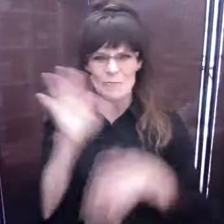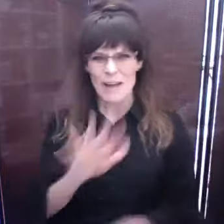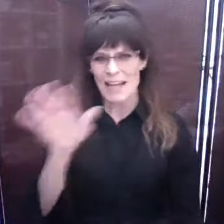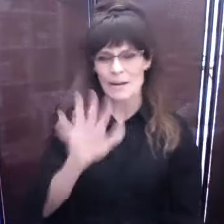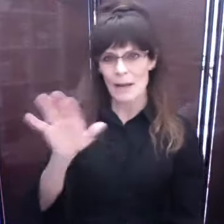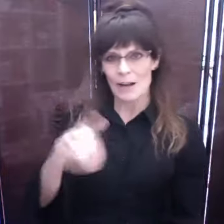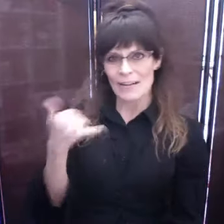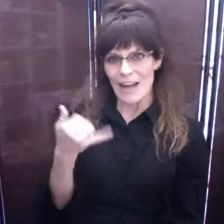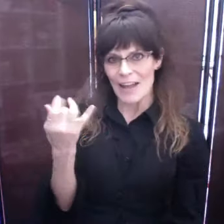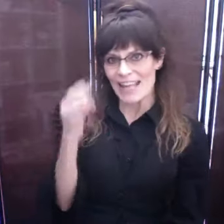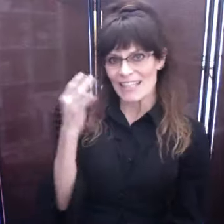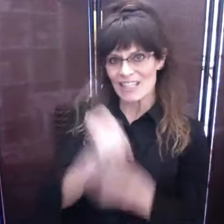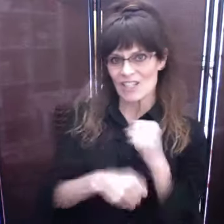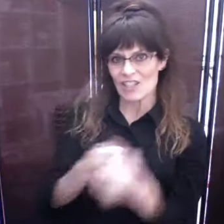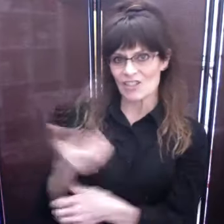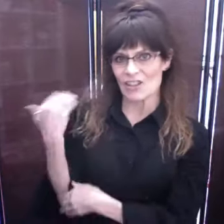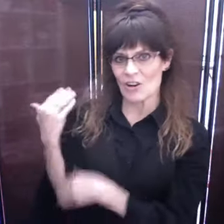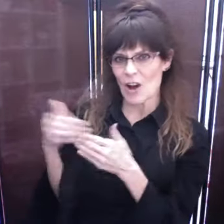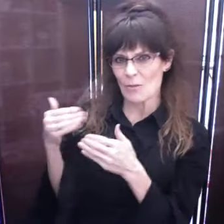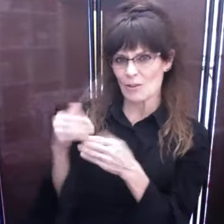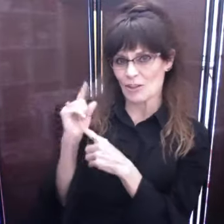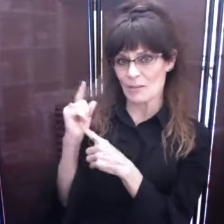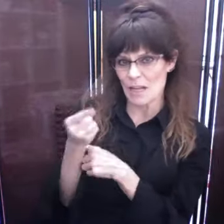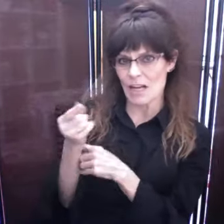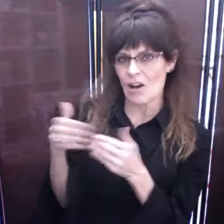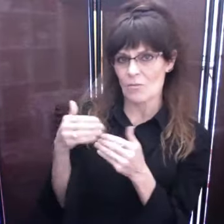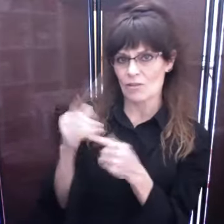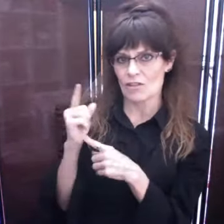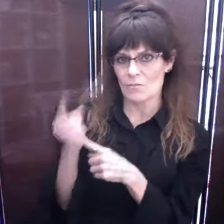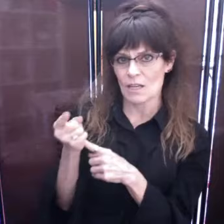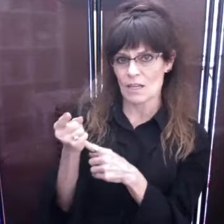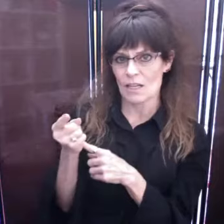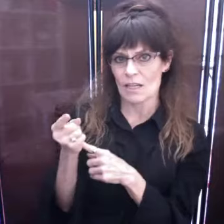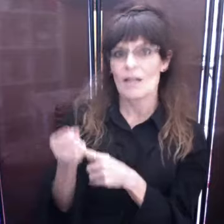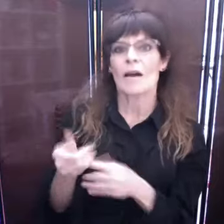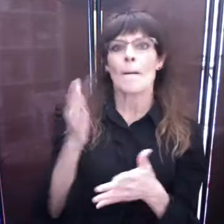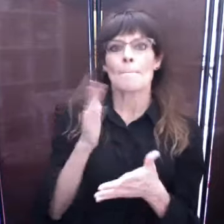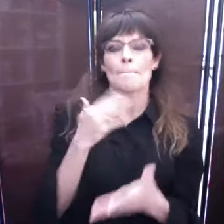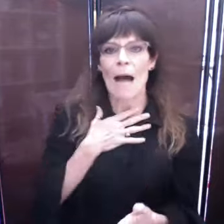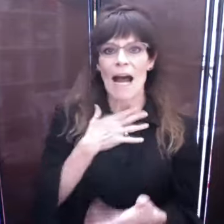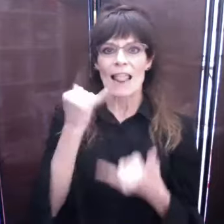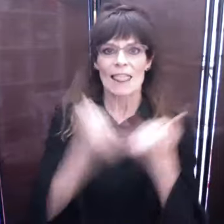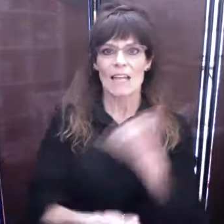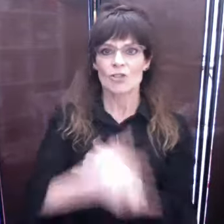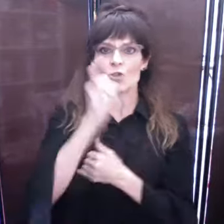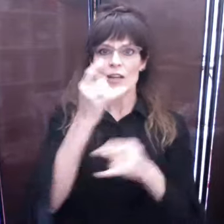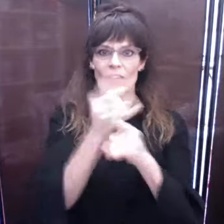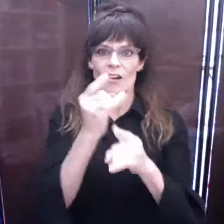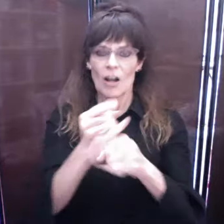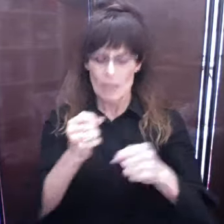18 years ago, almost to the minute, I took my last drink of alcohol. And I woke up and there was a